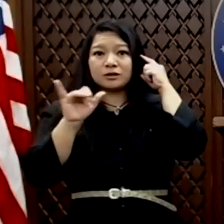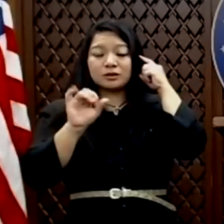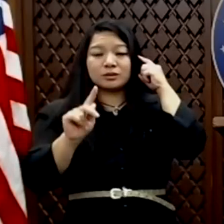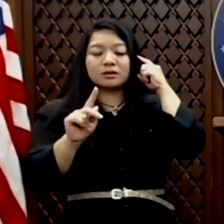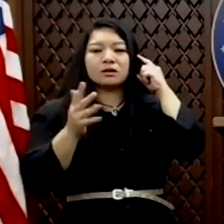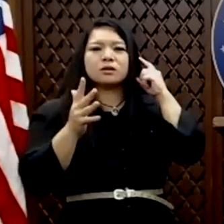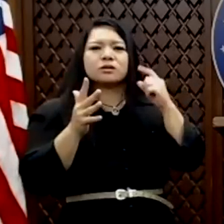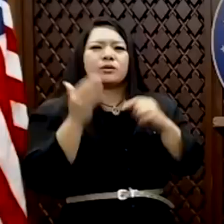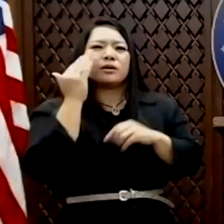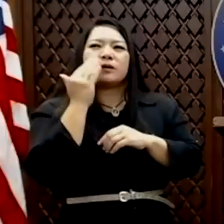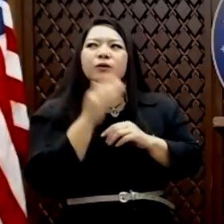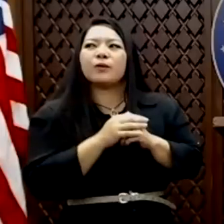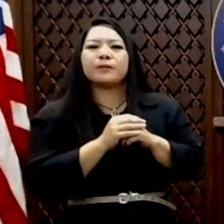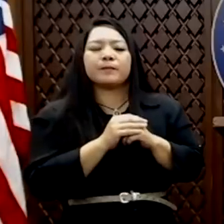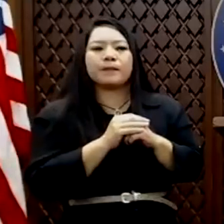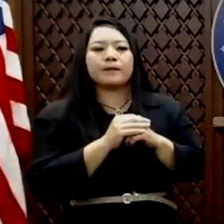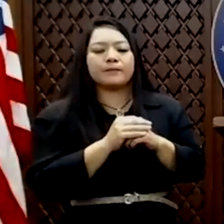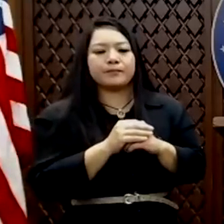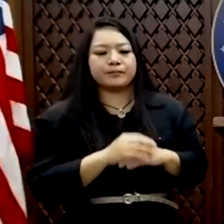So